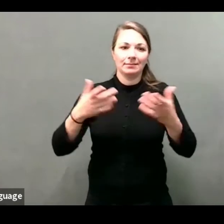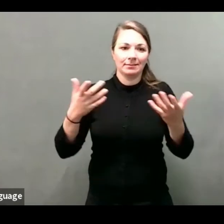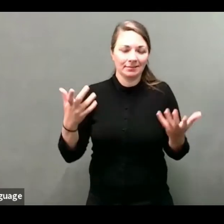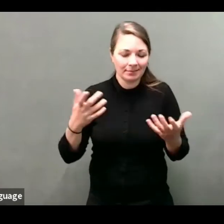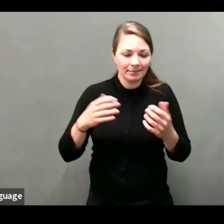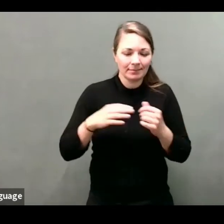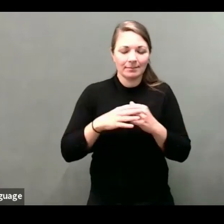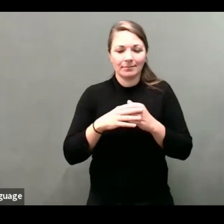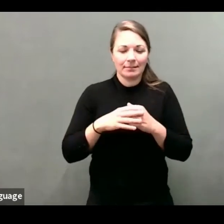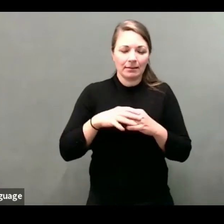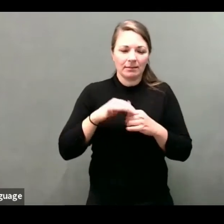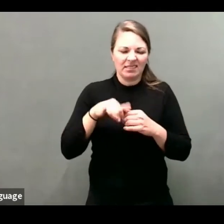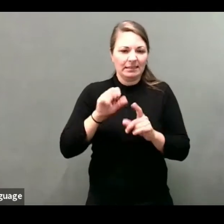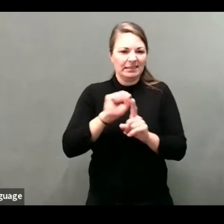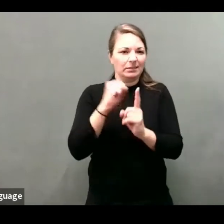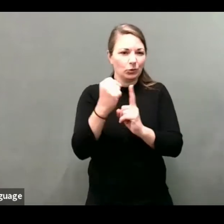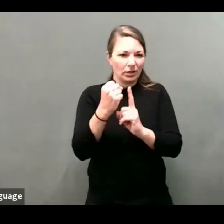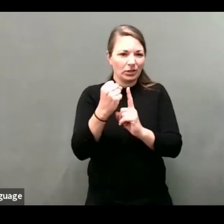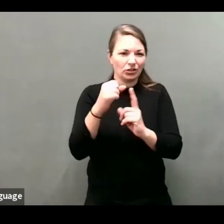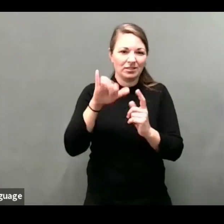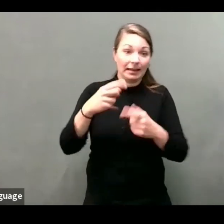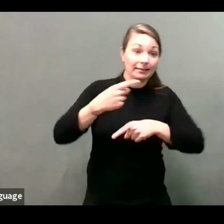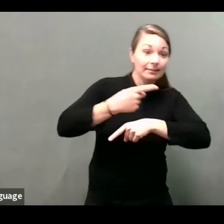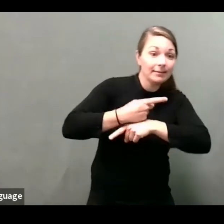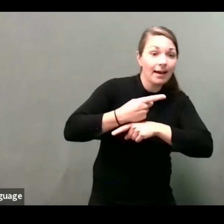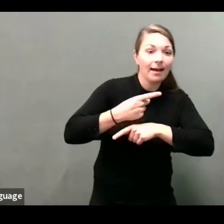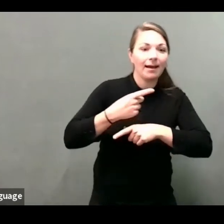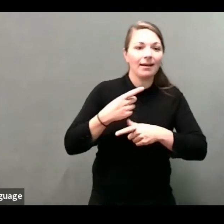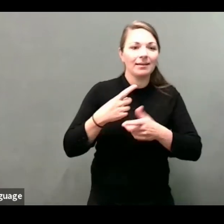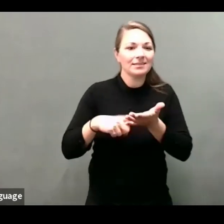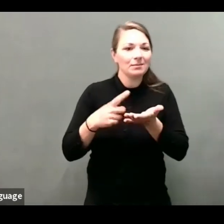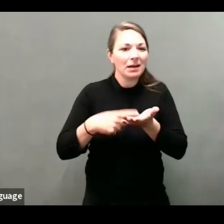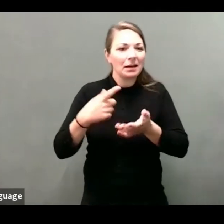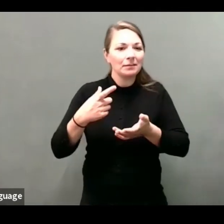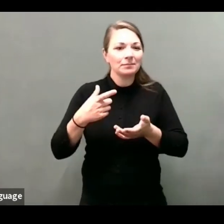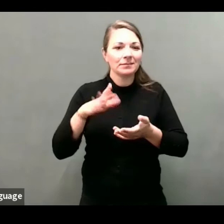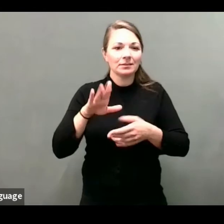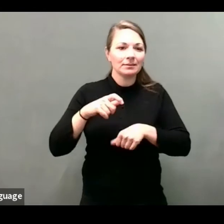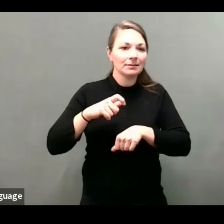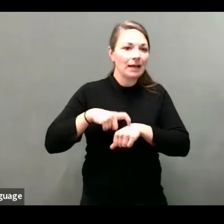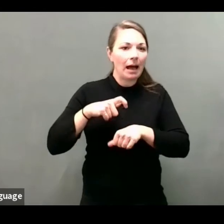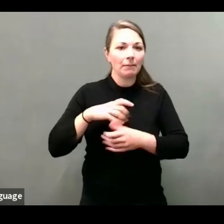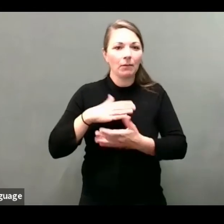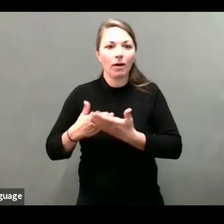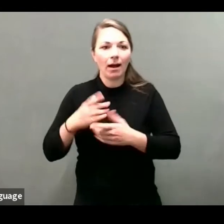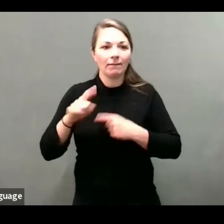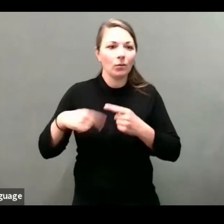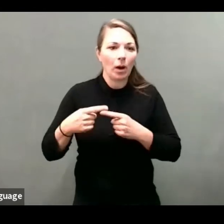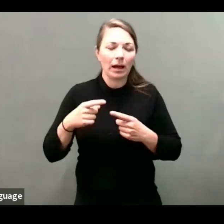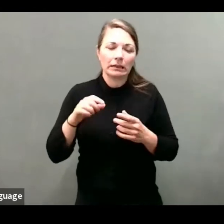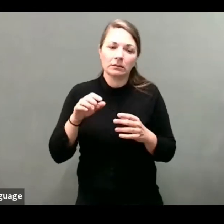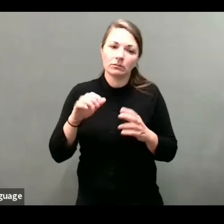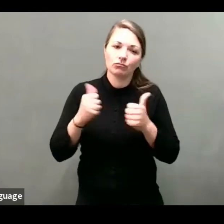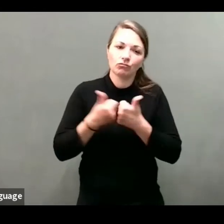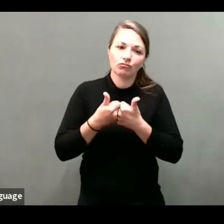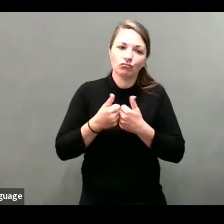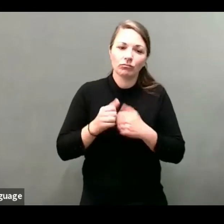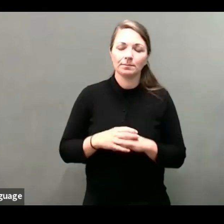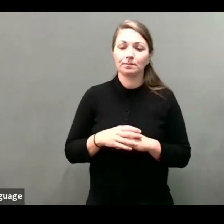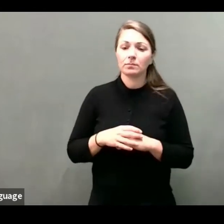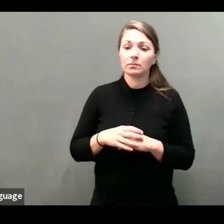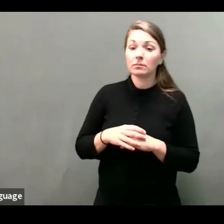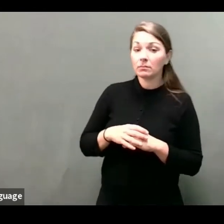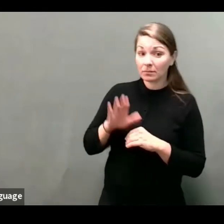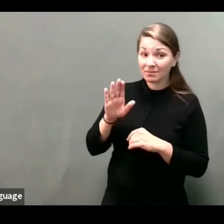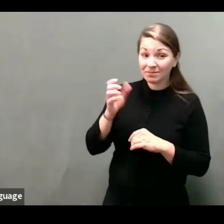and just the specific circumstances of that day, timing can be a little all over the place with these. Ideally, best practice is that